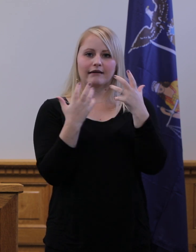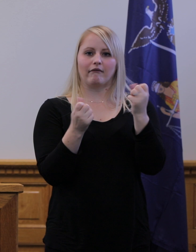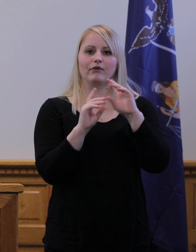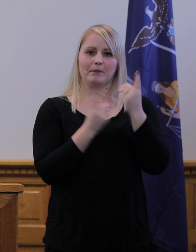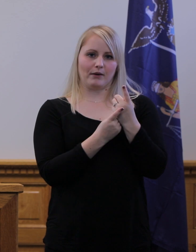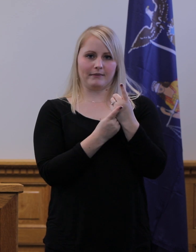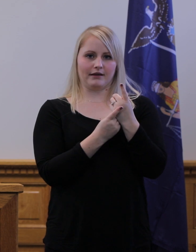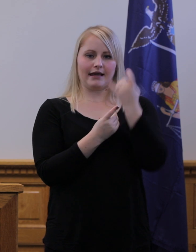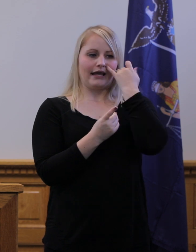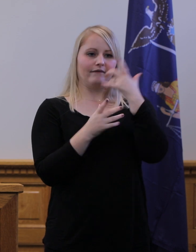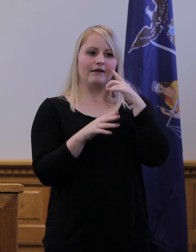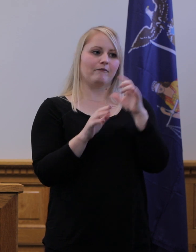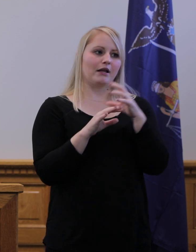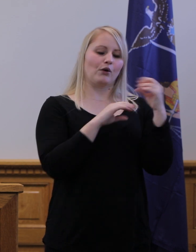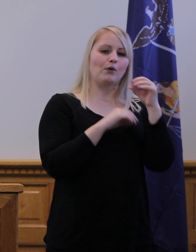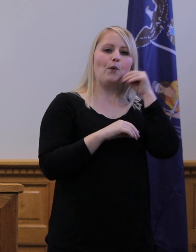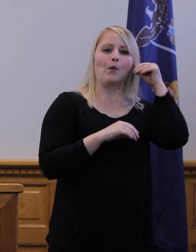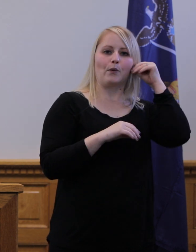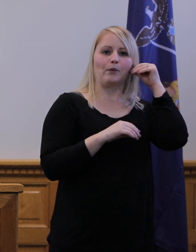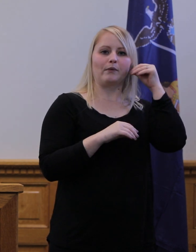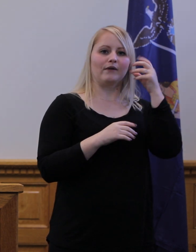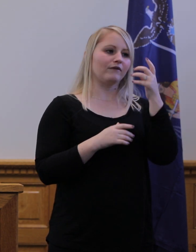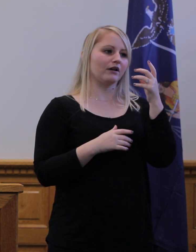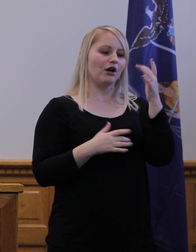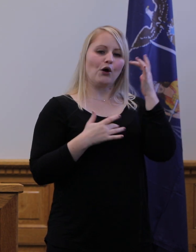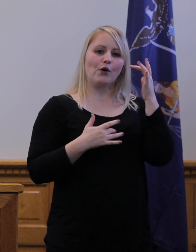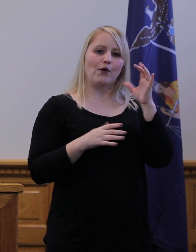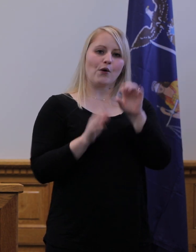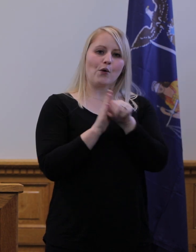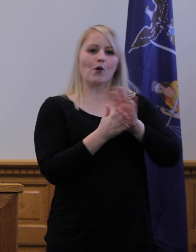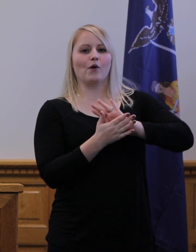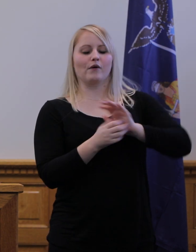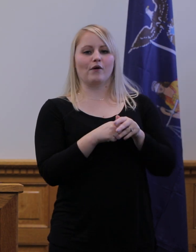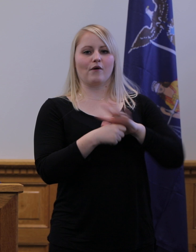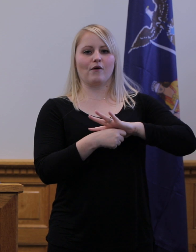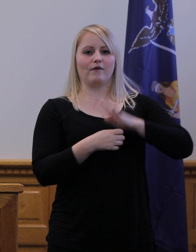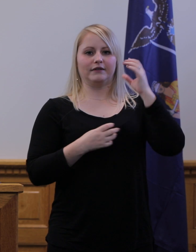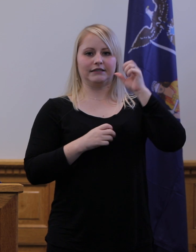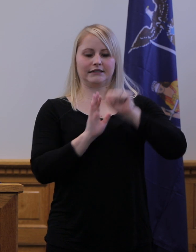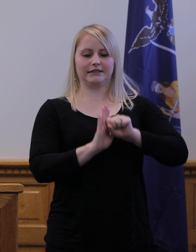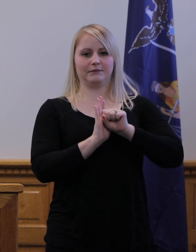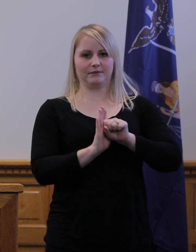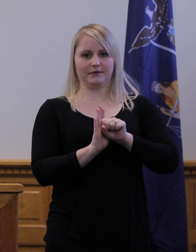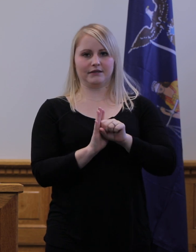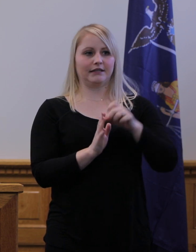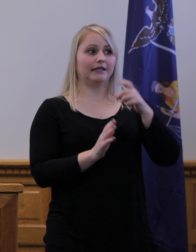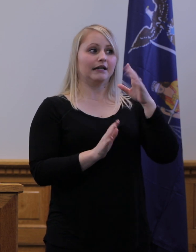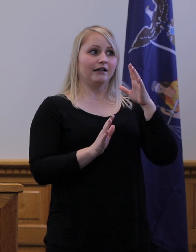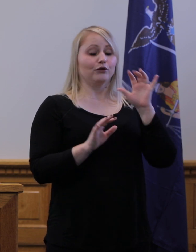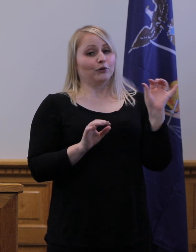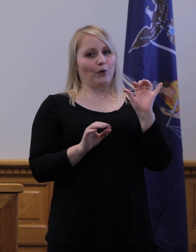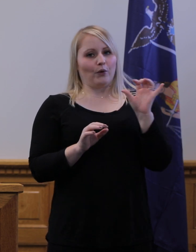with COVID-like symptoms. There are some seasonal communicable diseases going around in addition to coronavirus, and